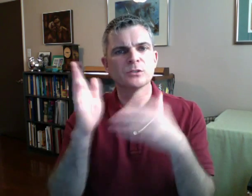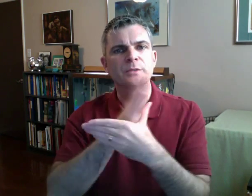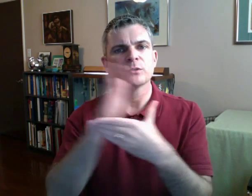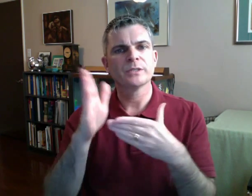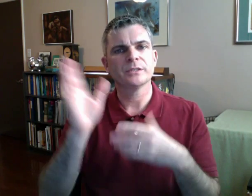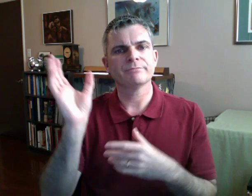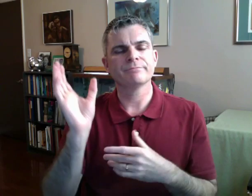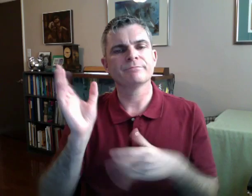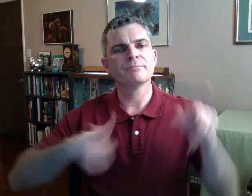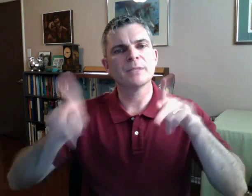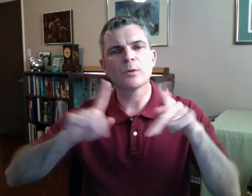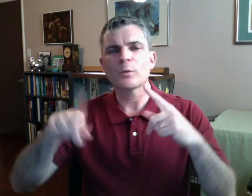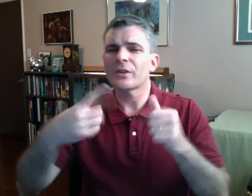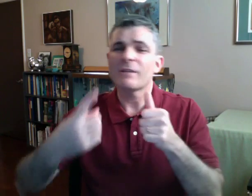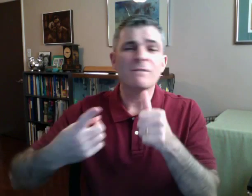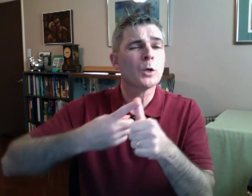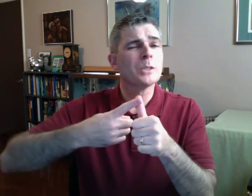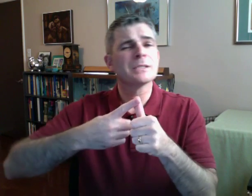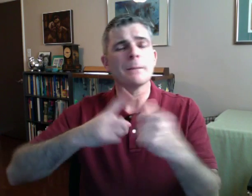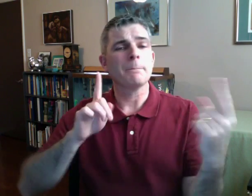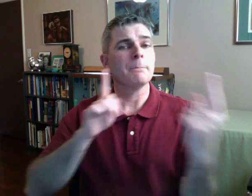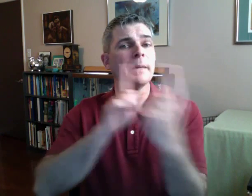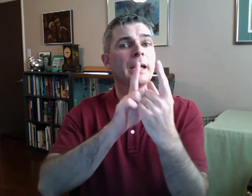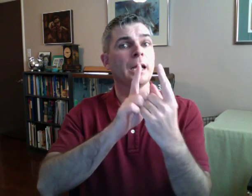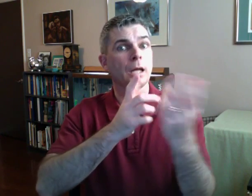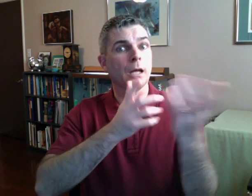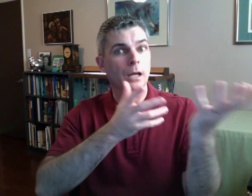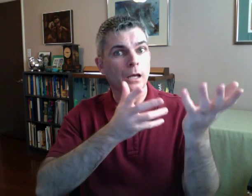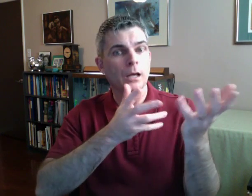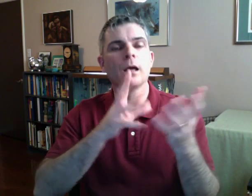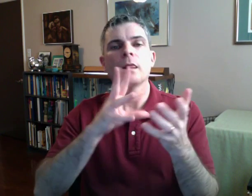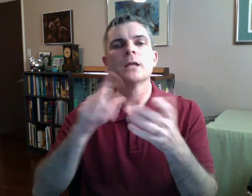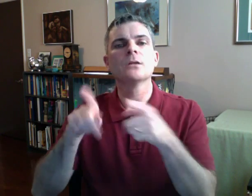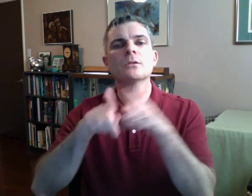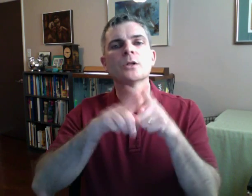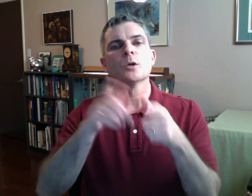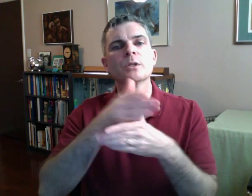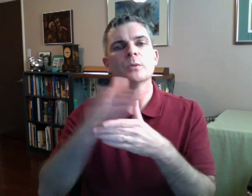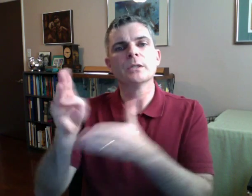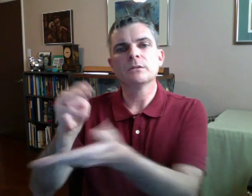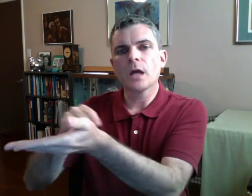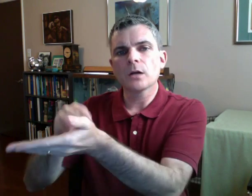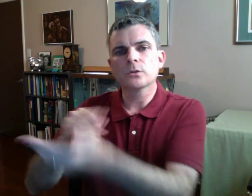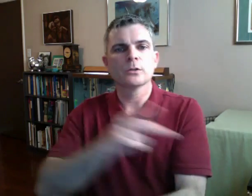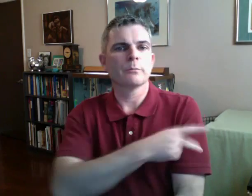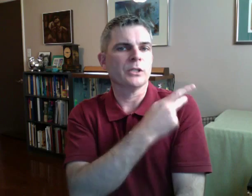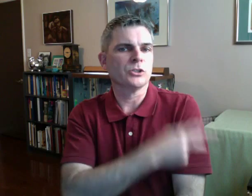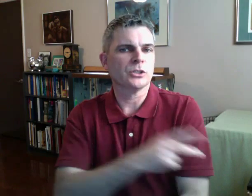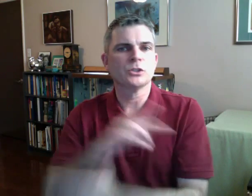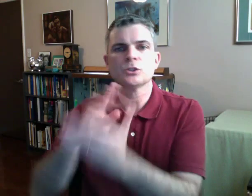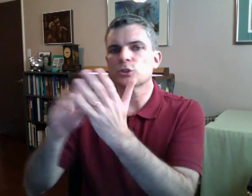It is the speech between a doctor and a patient, a student and a teacher, a client and a lawyer.